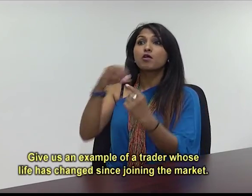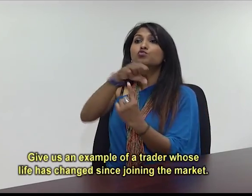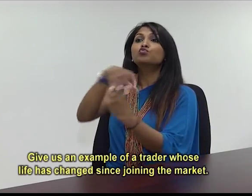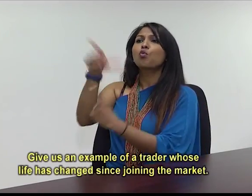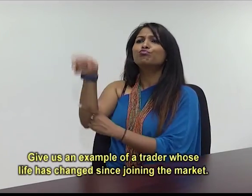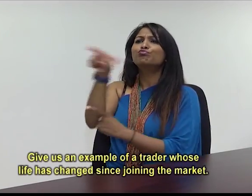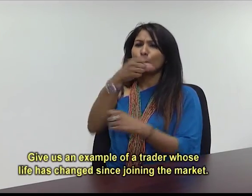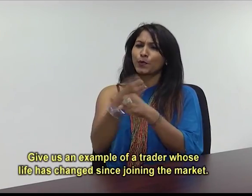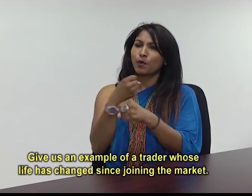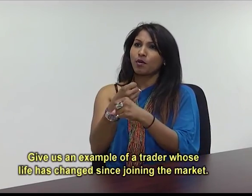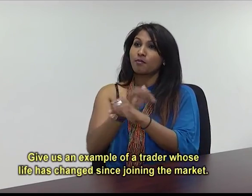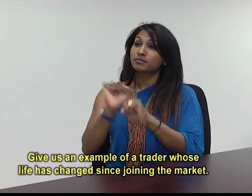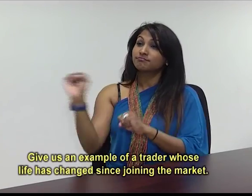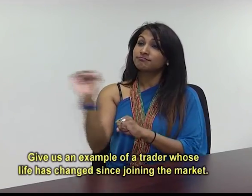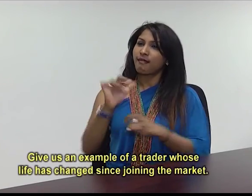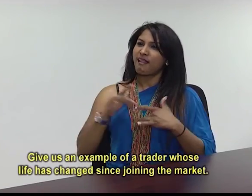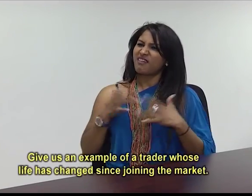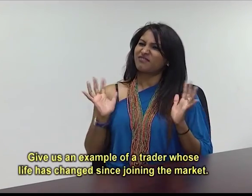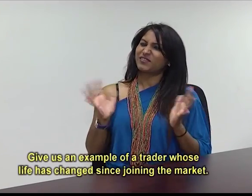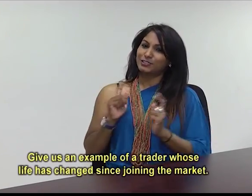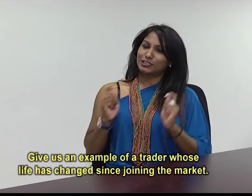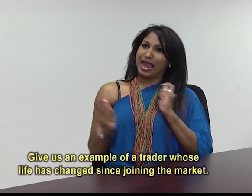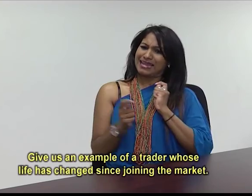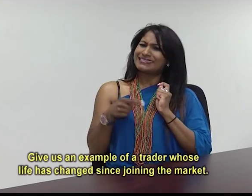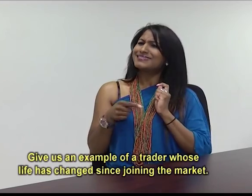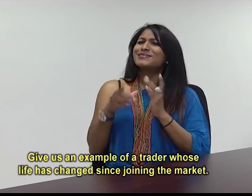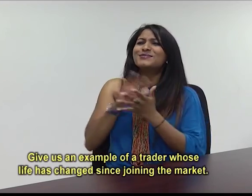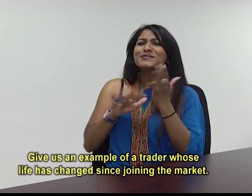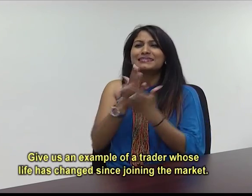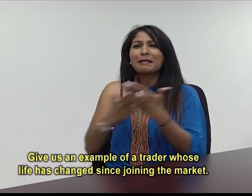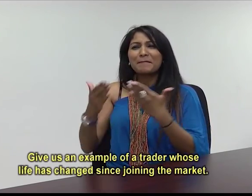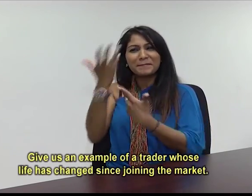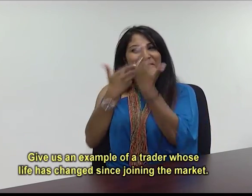us an example of a trader whose life has changed since joining the market.